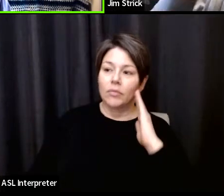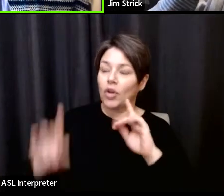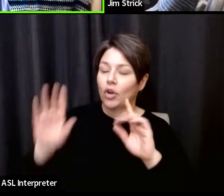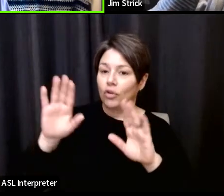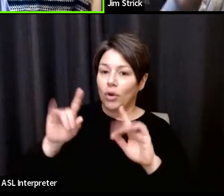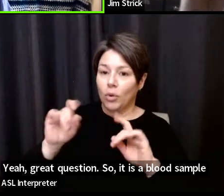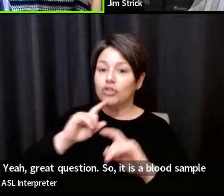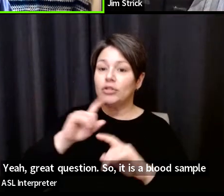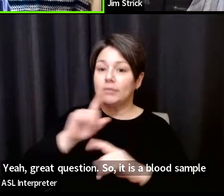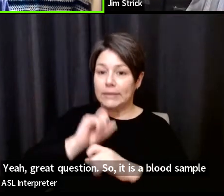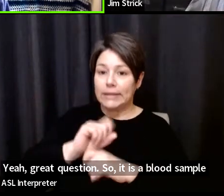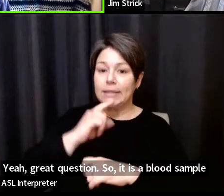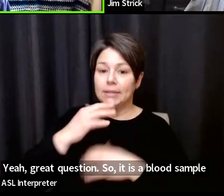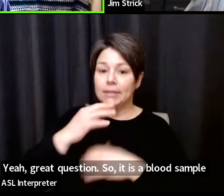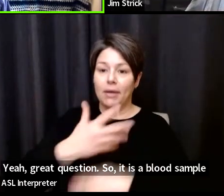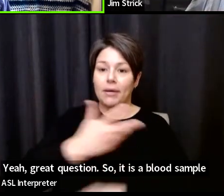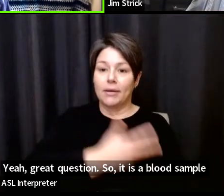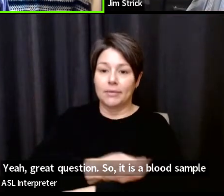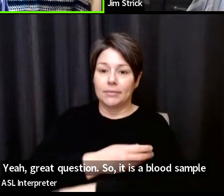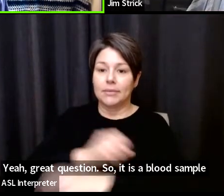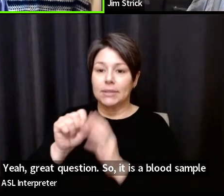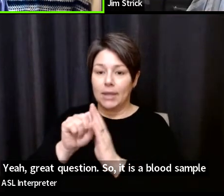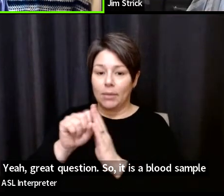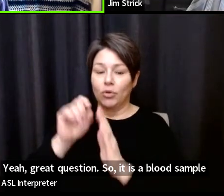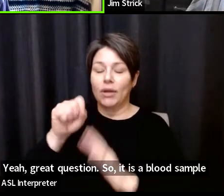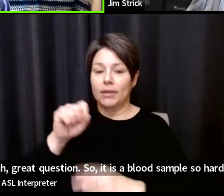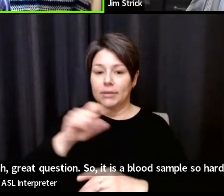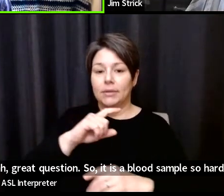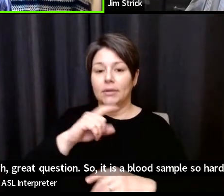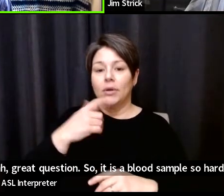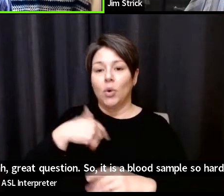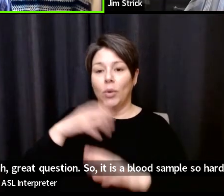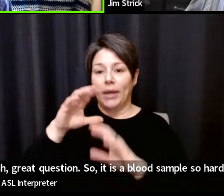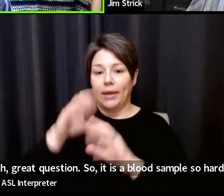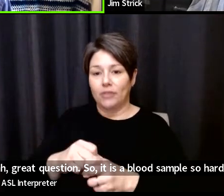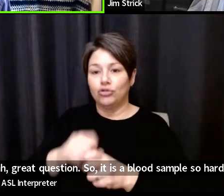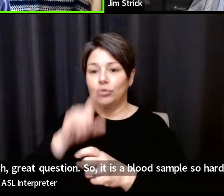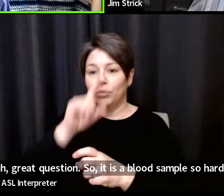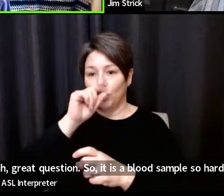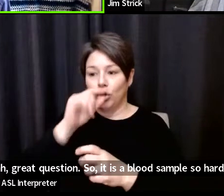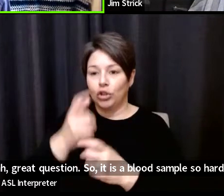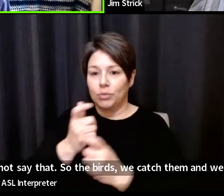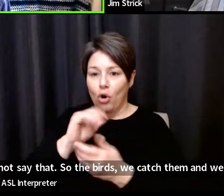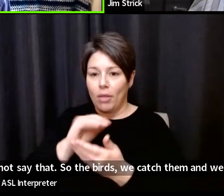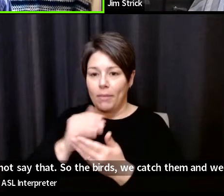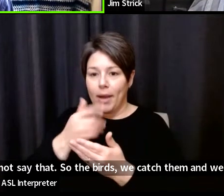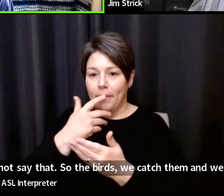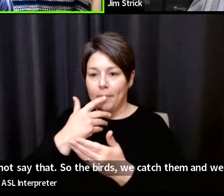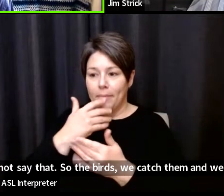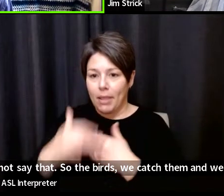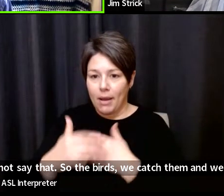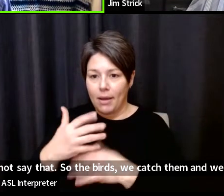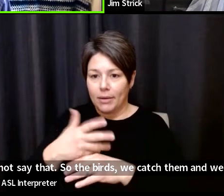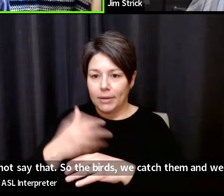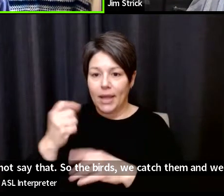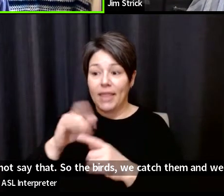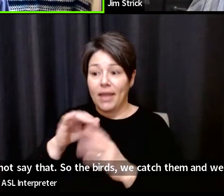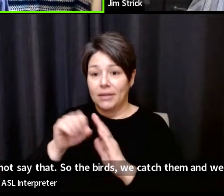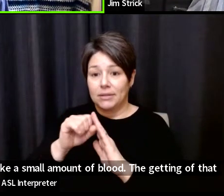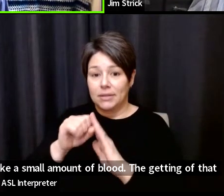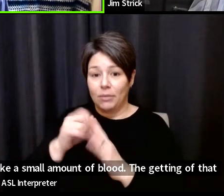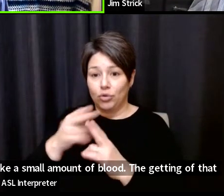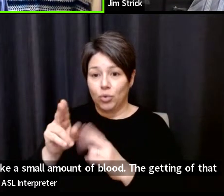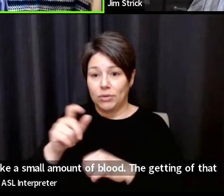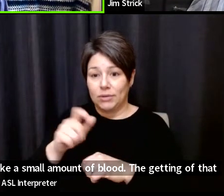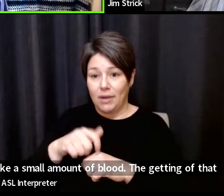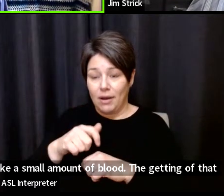is a blood sample. Sorry to not say that. So the birds, we catch them and we take a small amount of blood. The getting of that sample within a short period